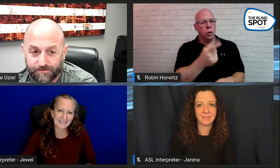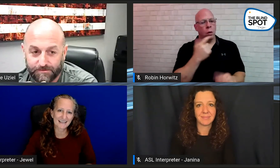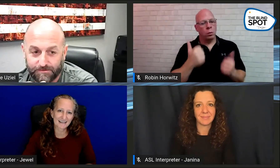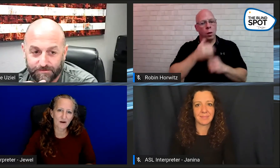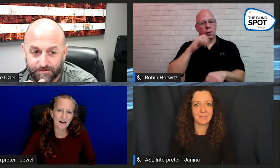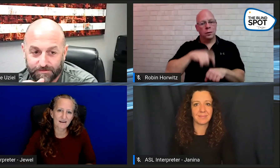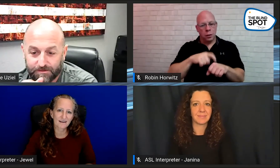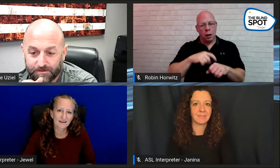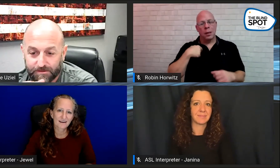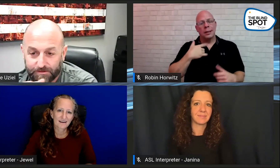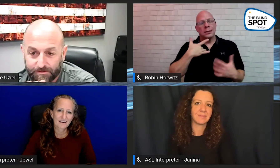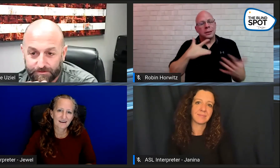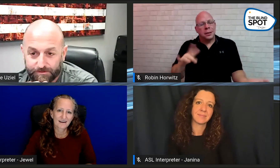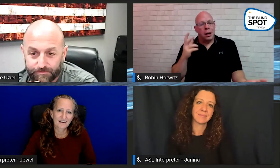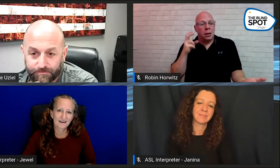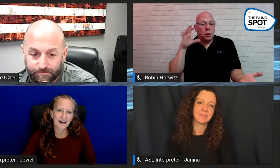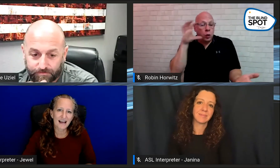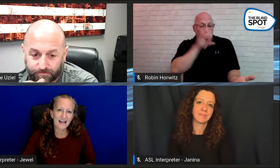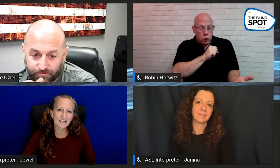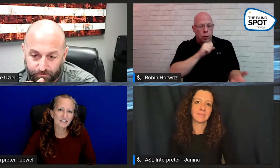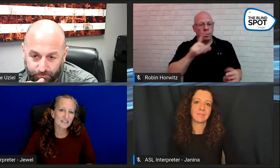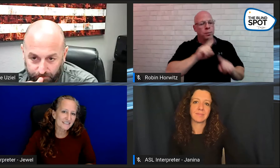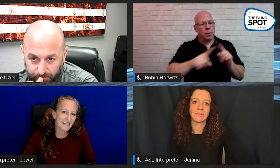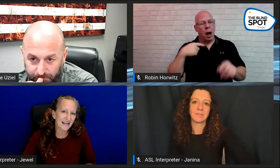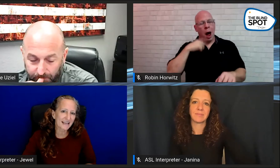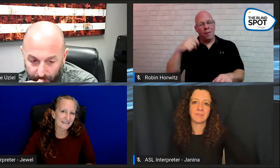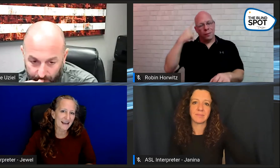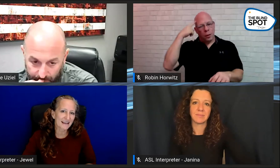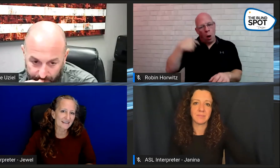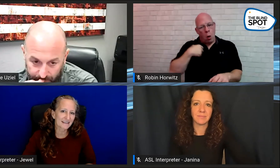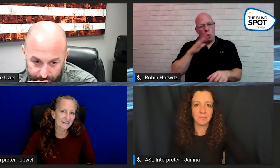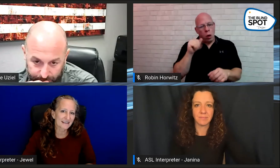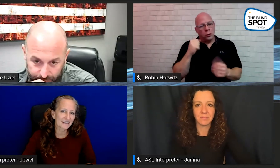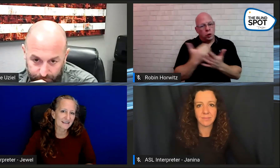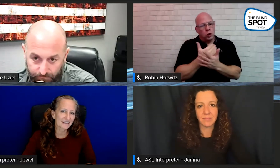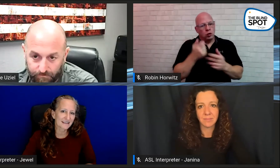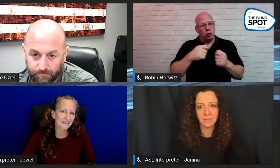Let's see. Well, I should say that,